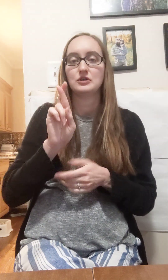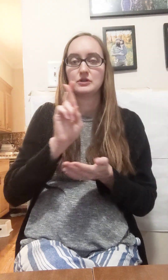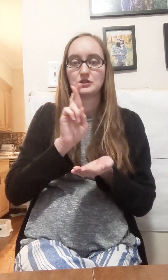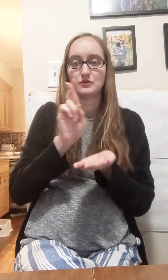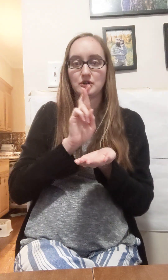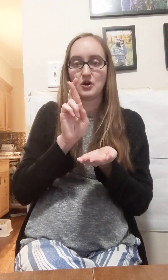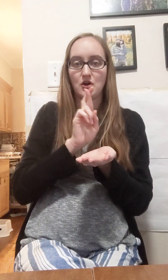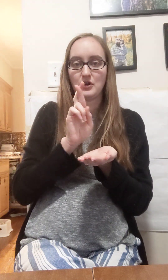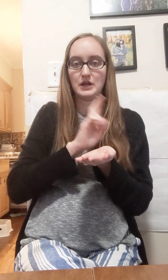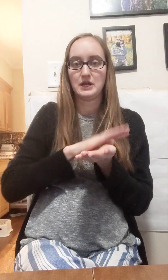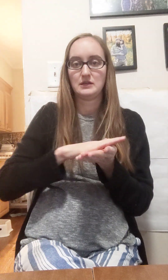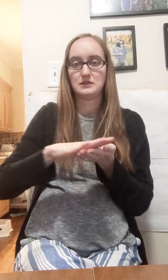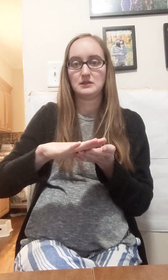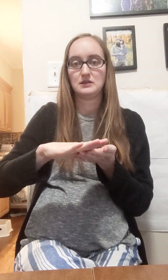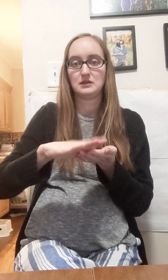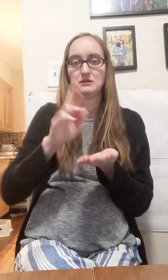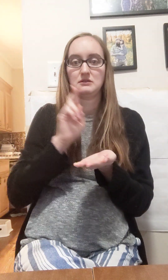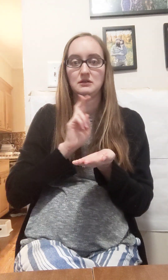can do an R hand and then